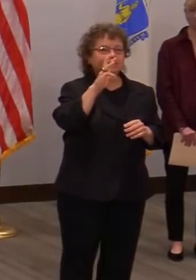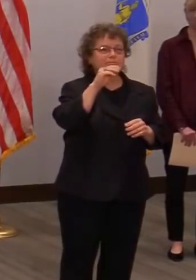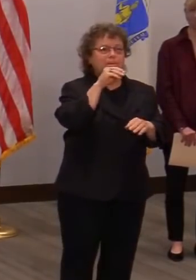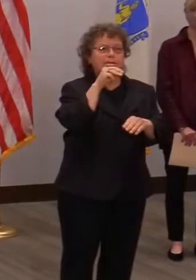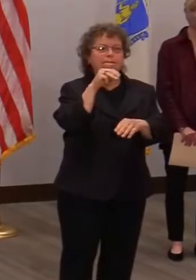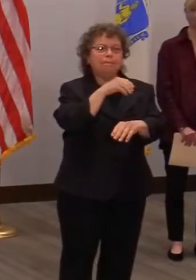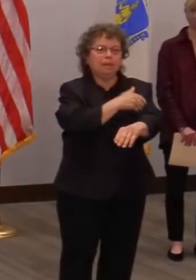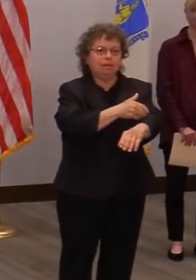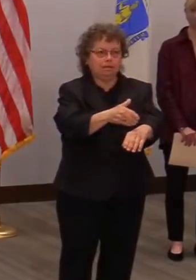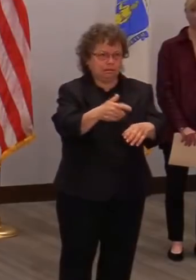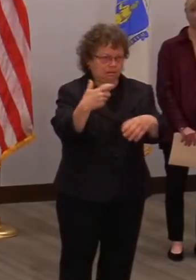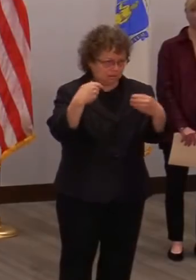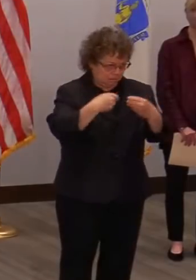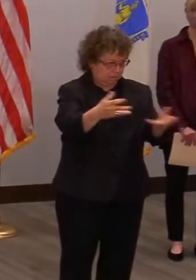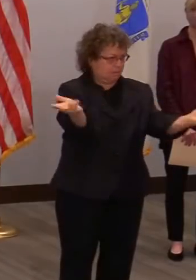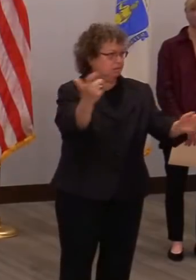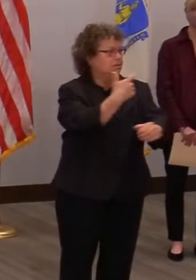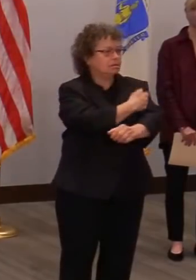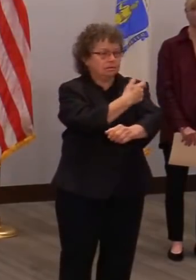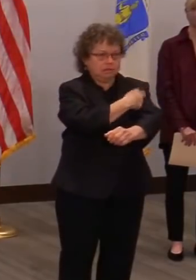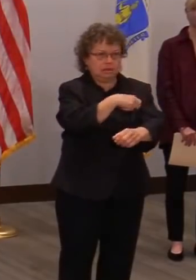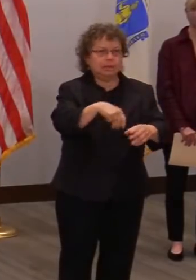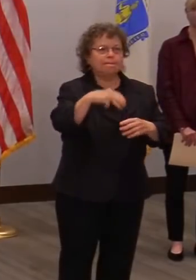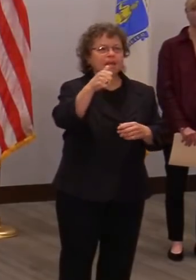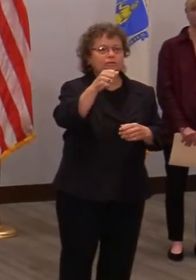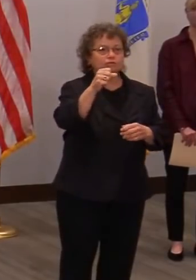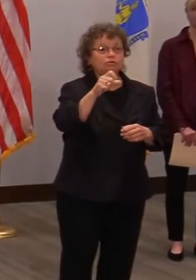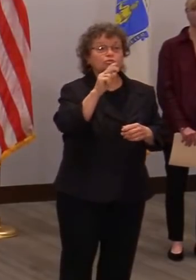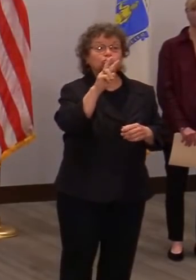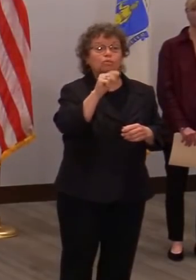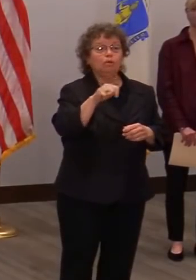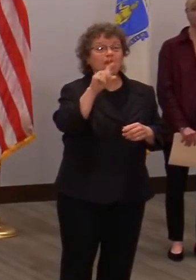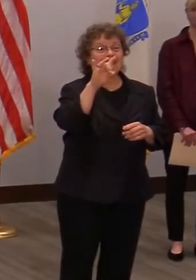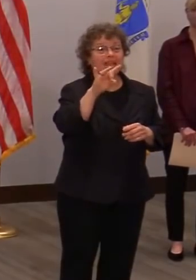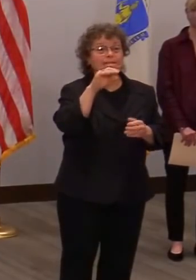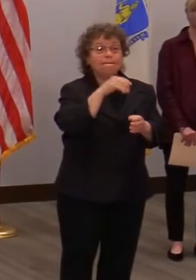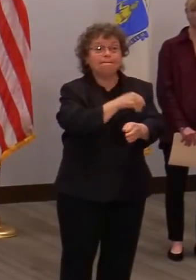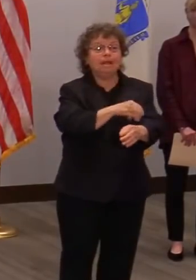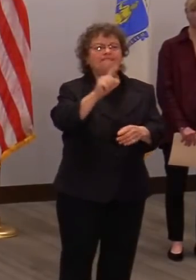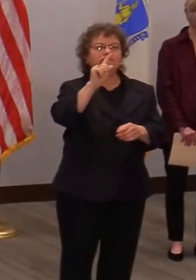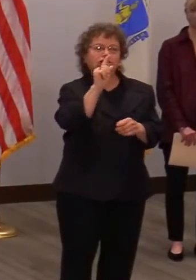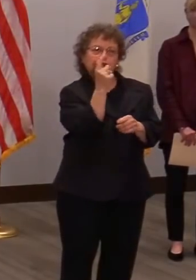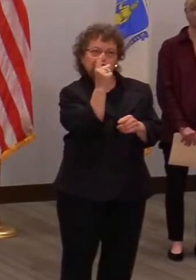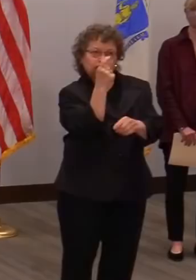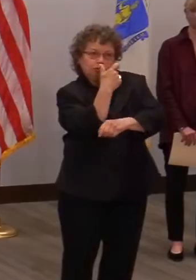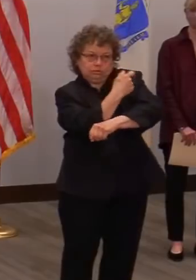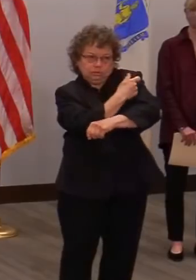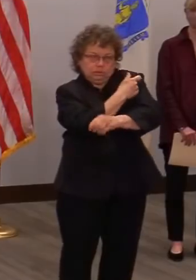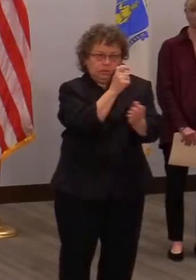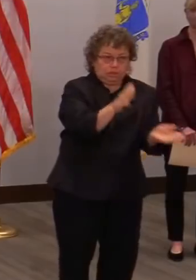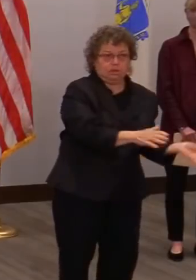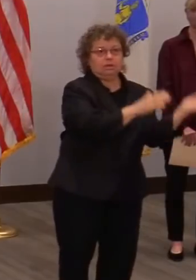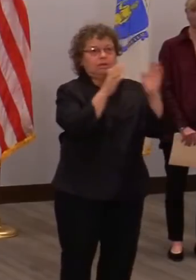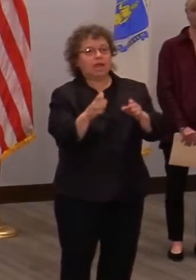have been administered in Massachusetts, including 2.8 million first doses and